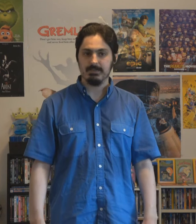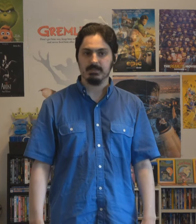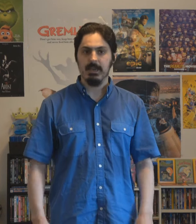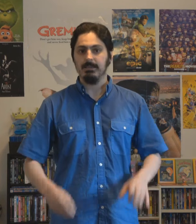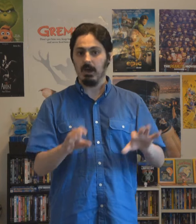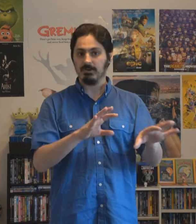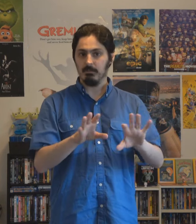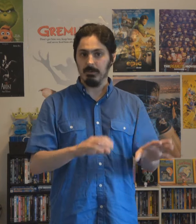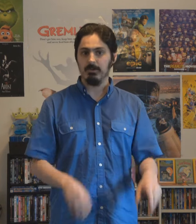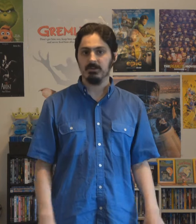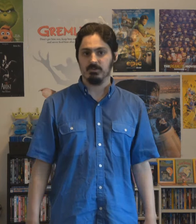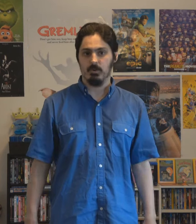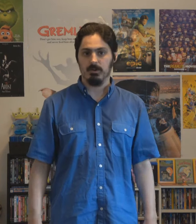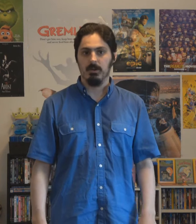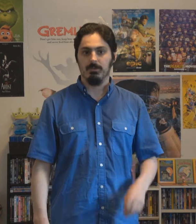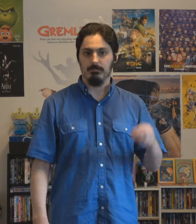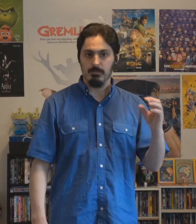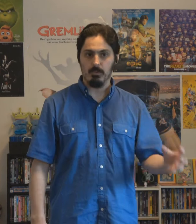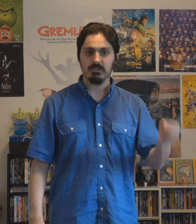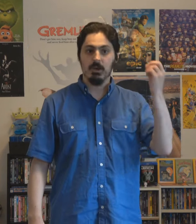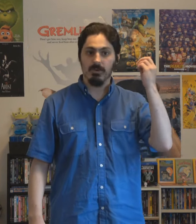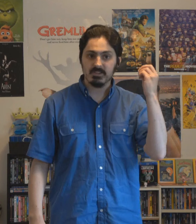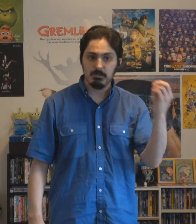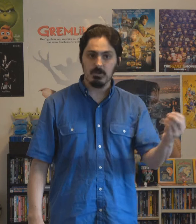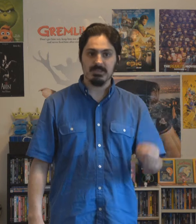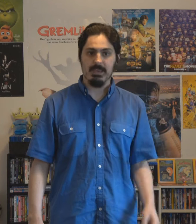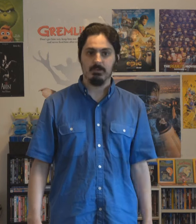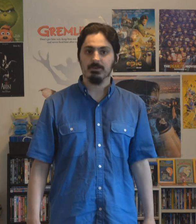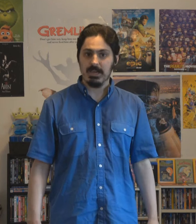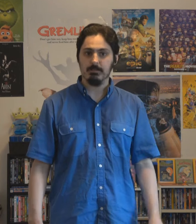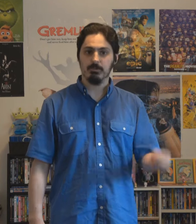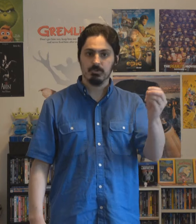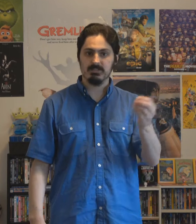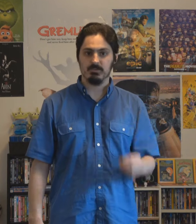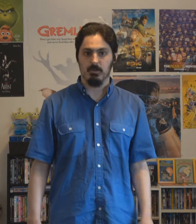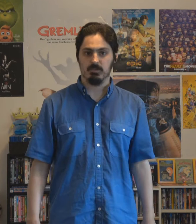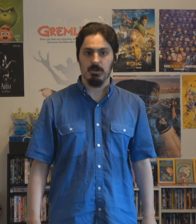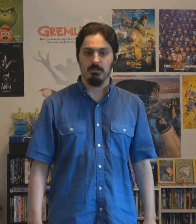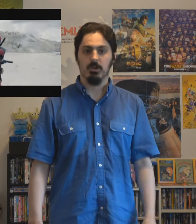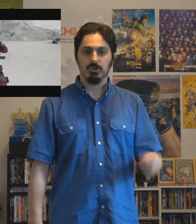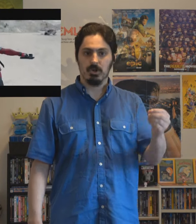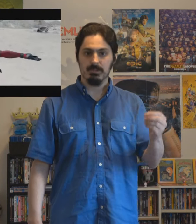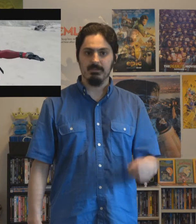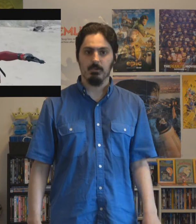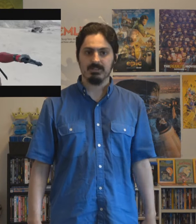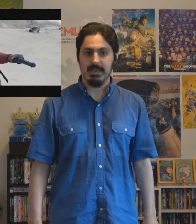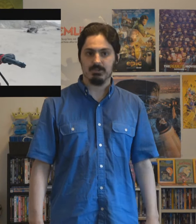antics, and the odd couple pairing does work. There are a few points where he explodes in anger, and Jackman portrays those moments well. Sean Levy directs the action